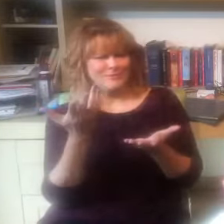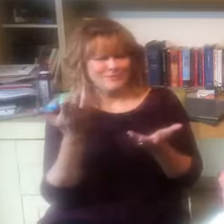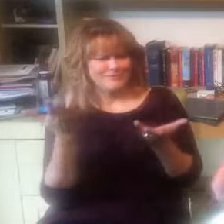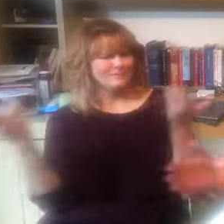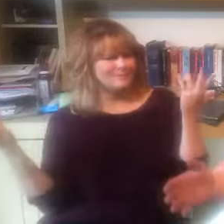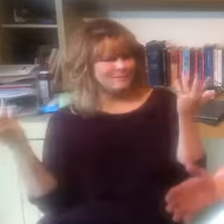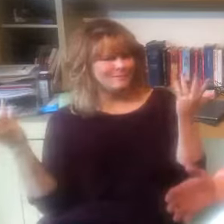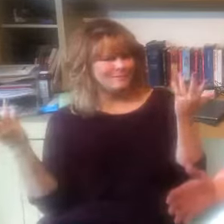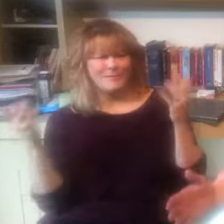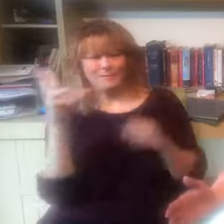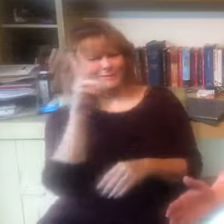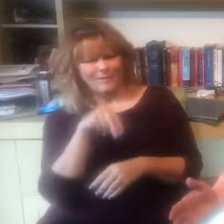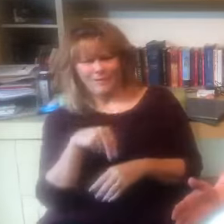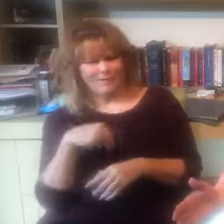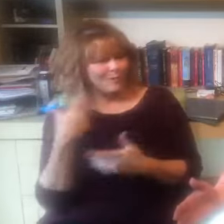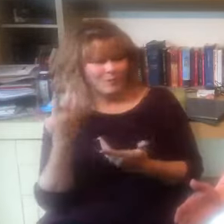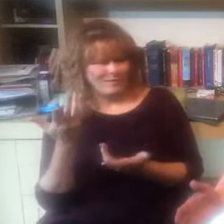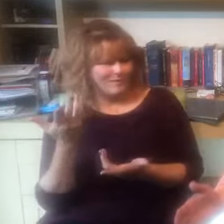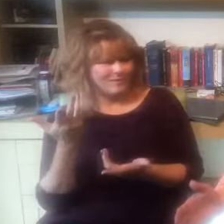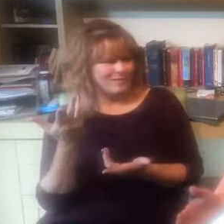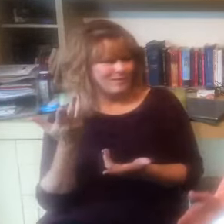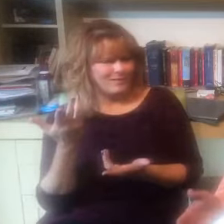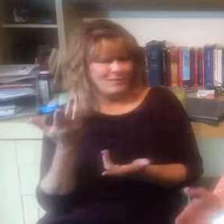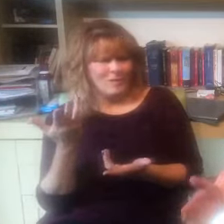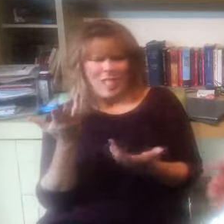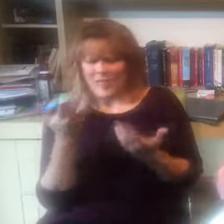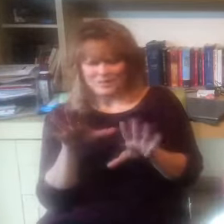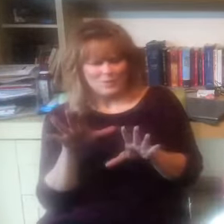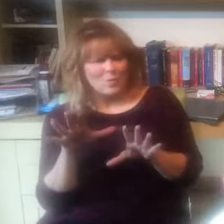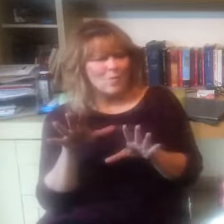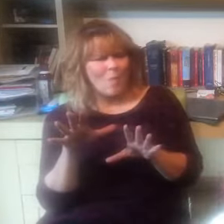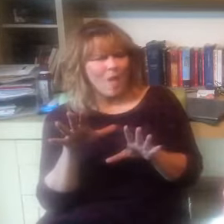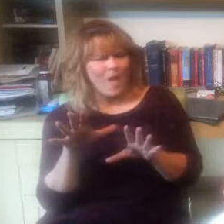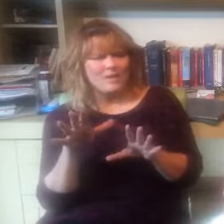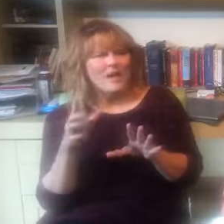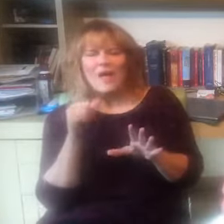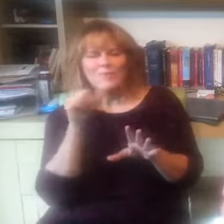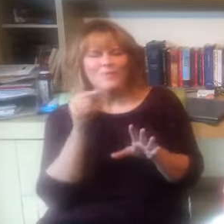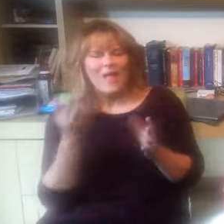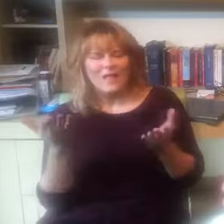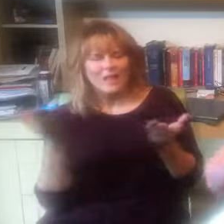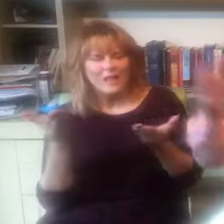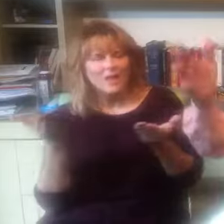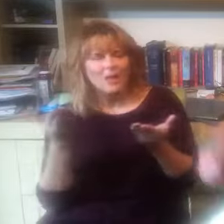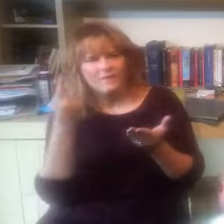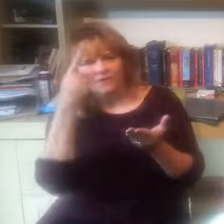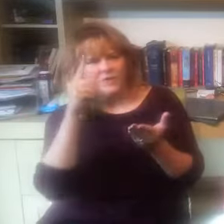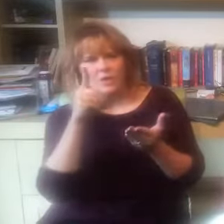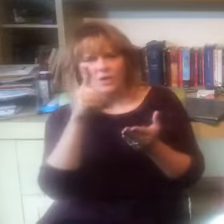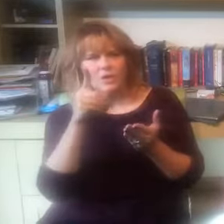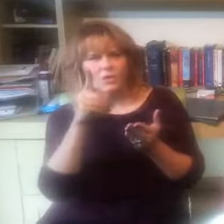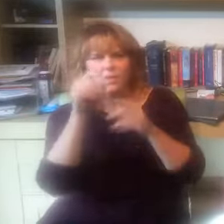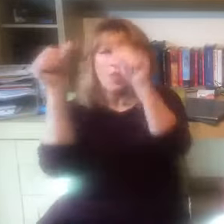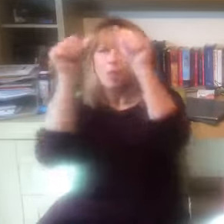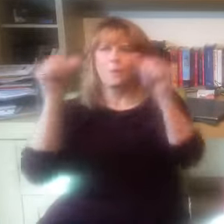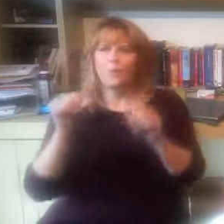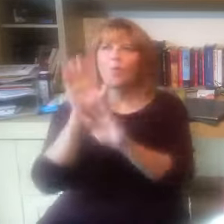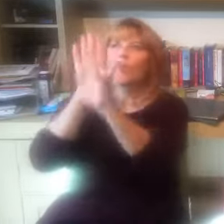basically told them, no, I'm not here for you to make a monument of